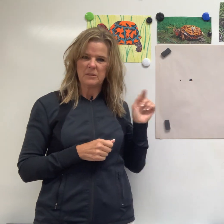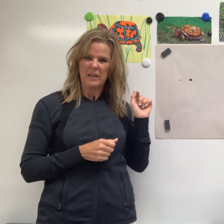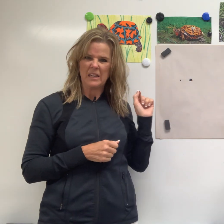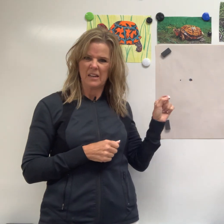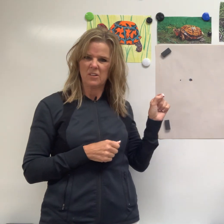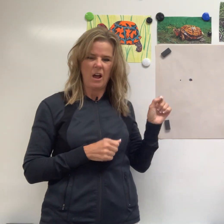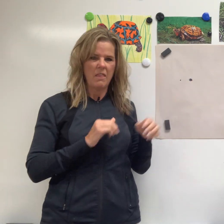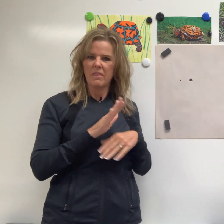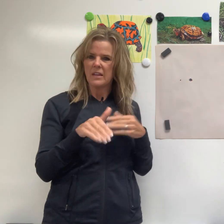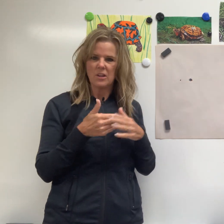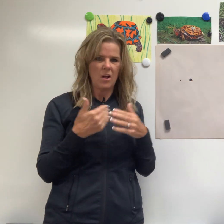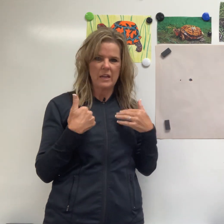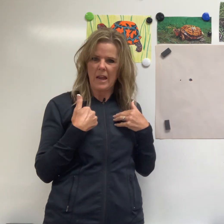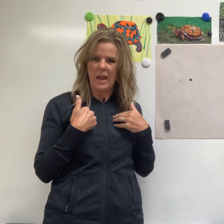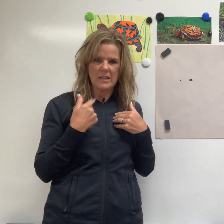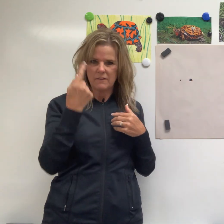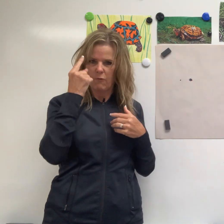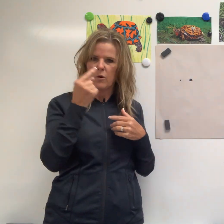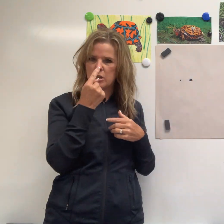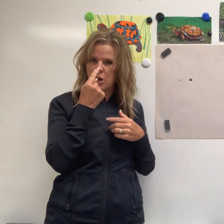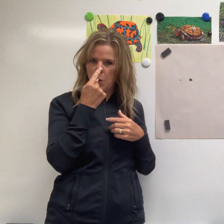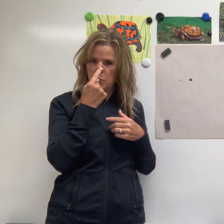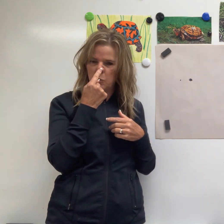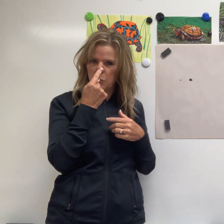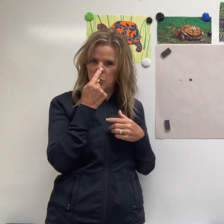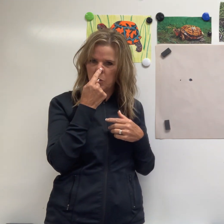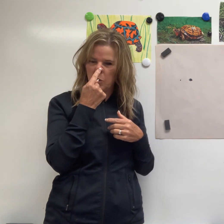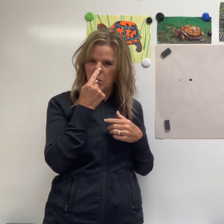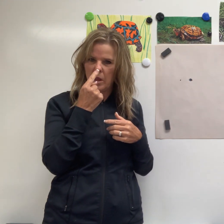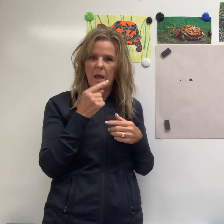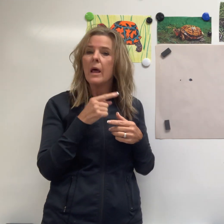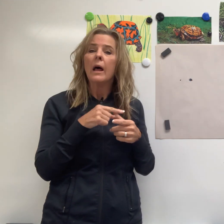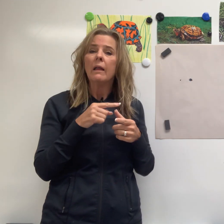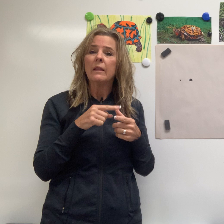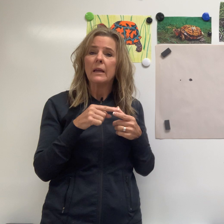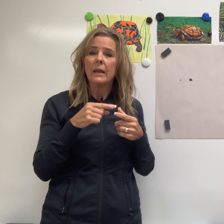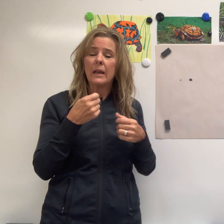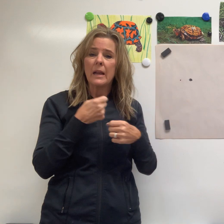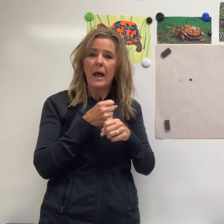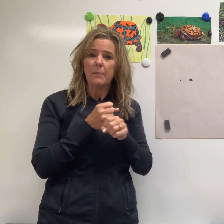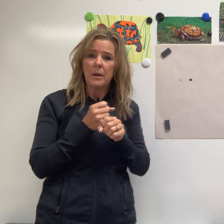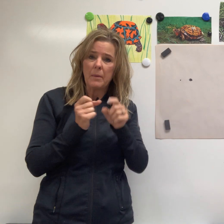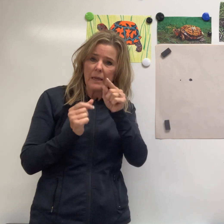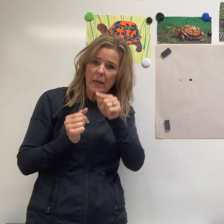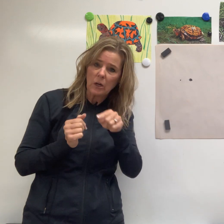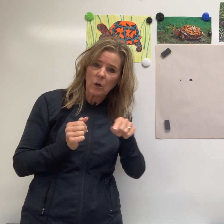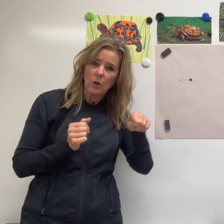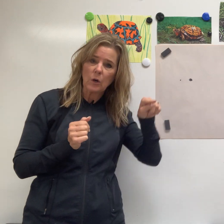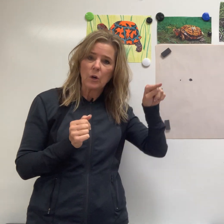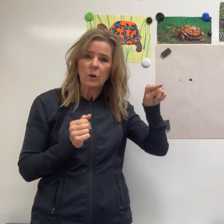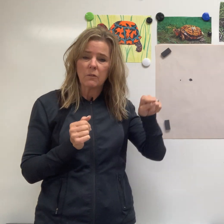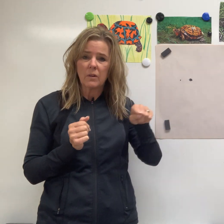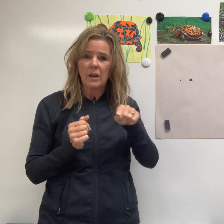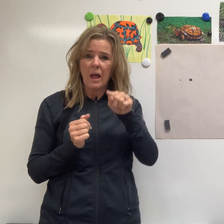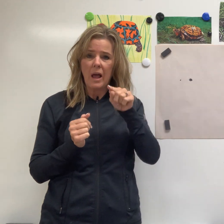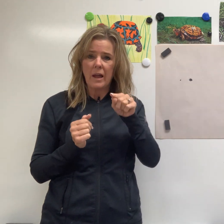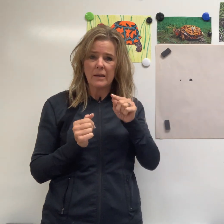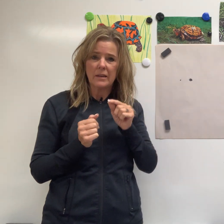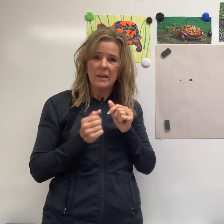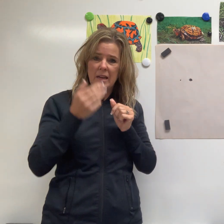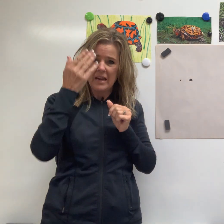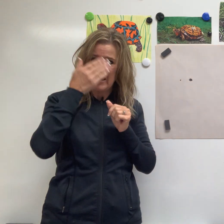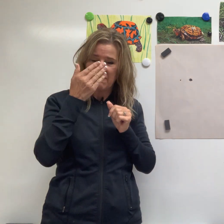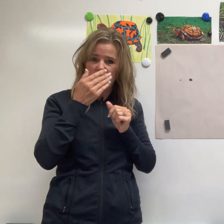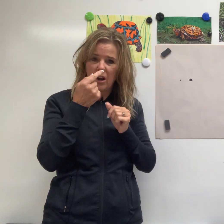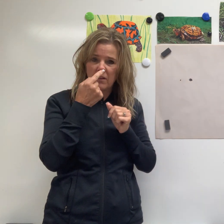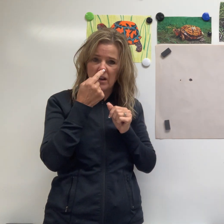dot. That's all he has for his nose. Then I'm going to make a curve line that curves in front of that